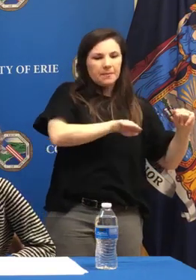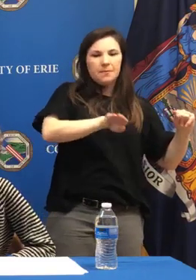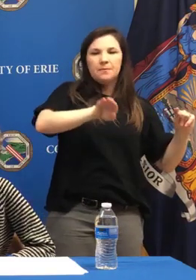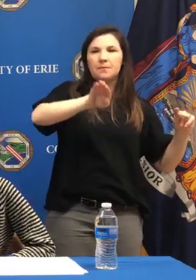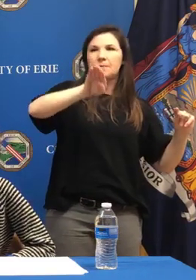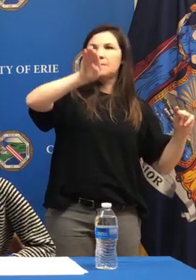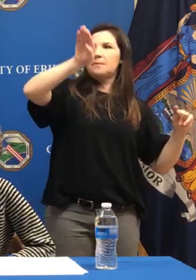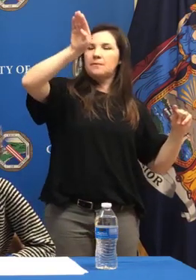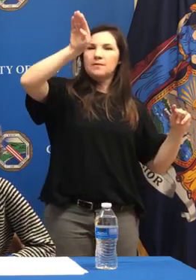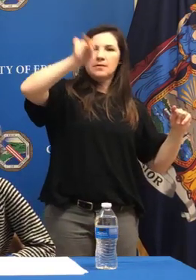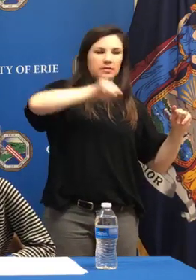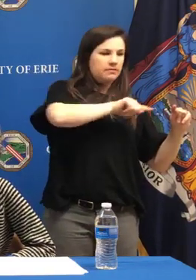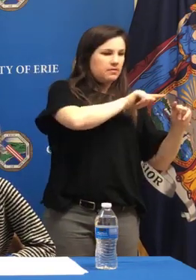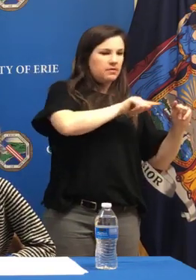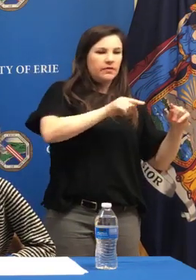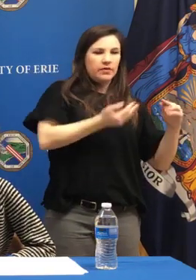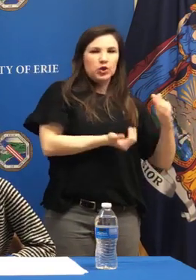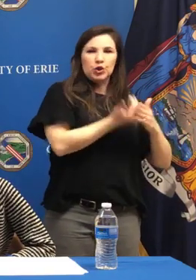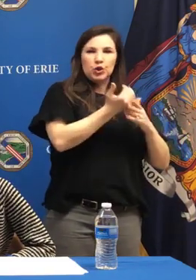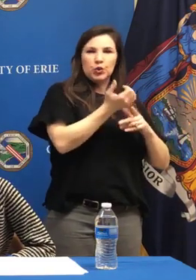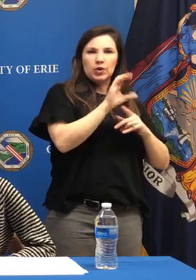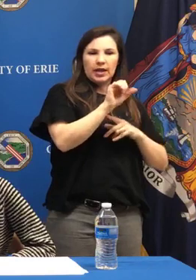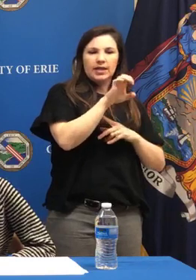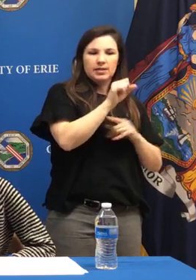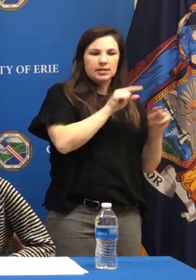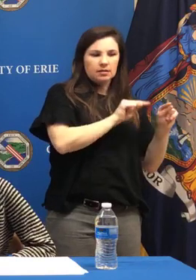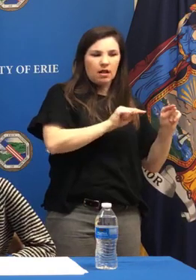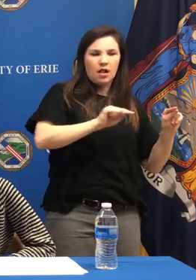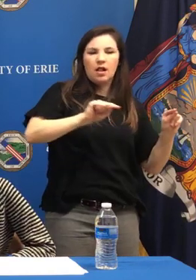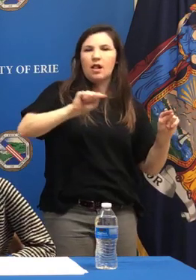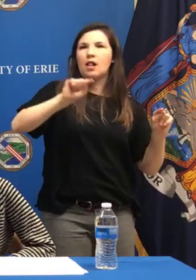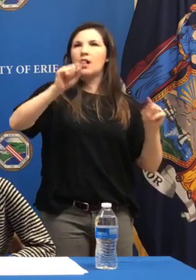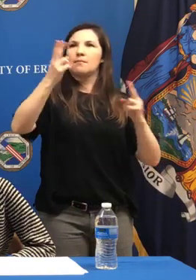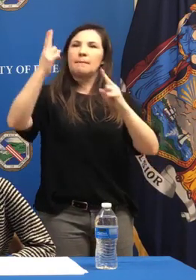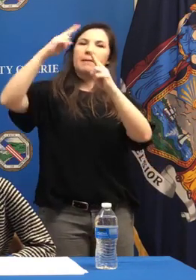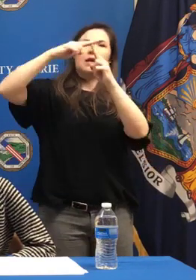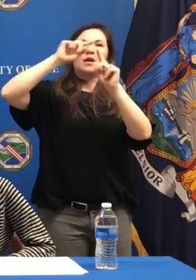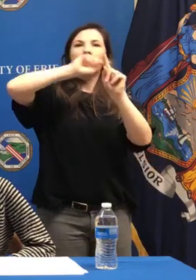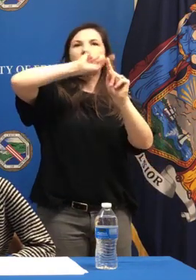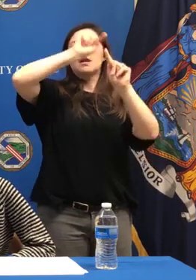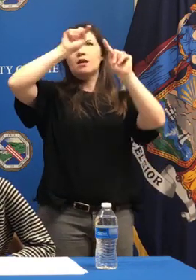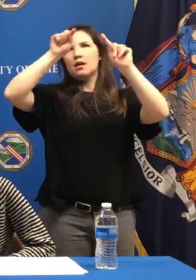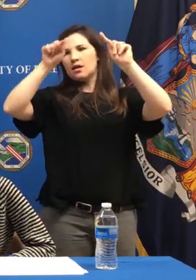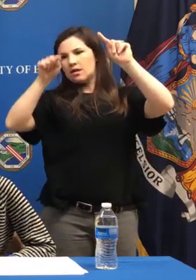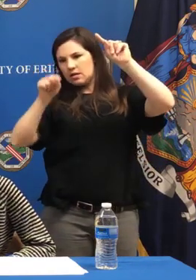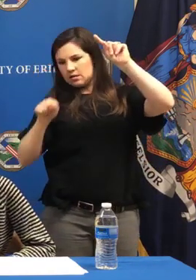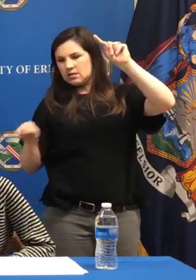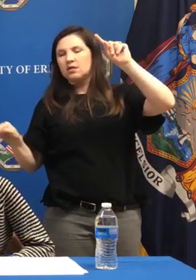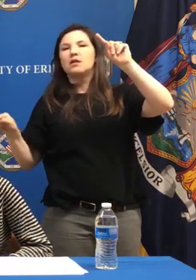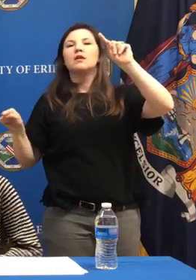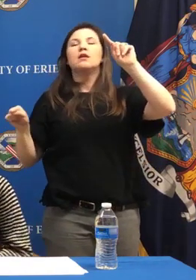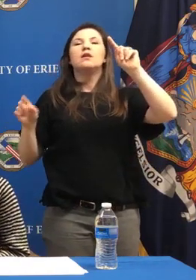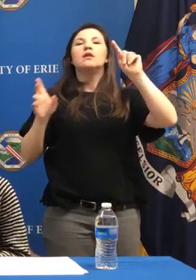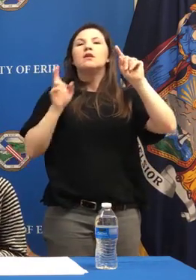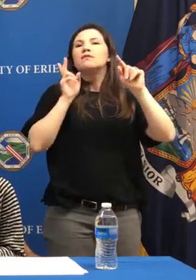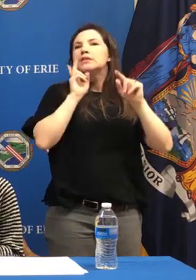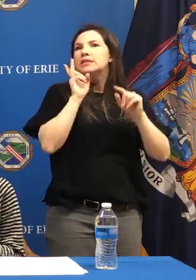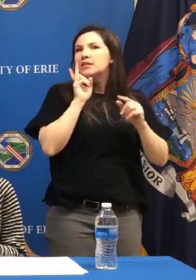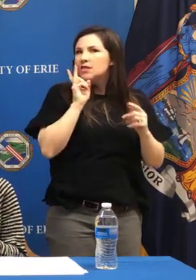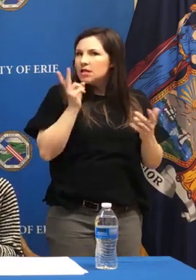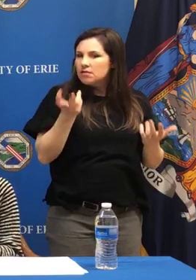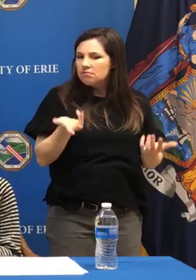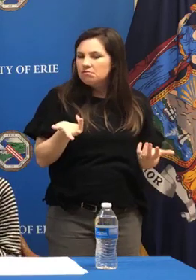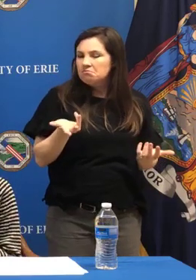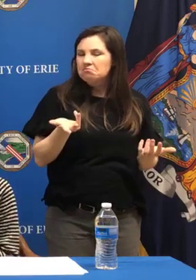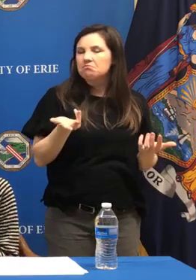the epi curve of number of new cases until we reach a peak, and then we'll see a decline. And then, we'll have to see if we have,